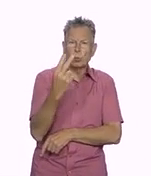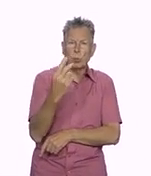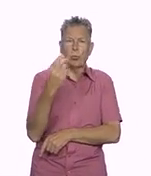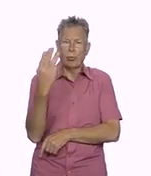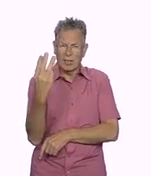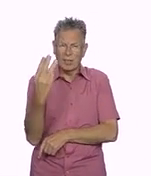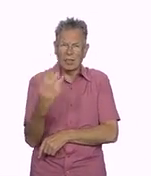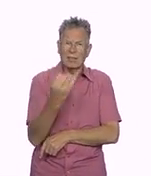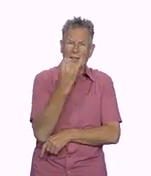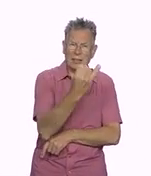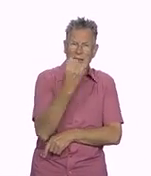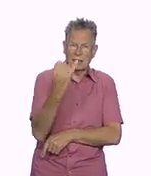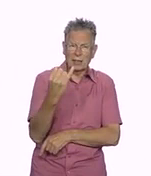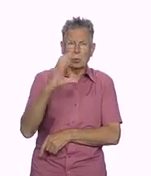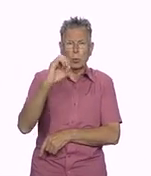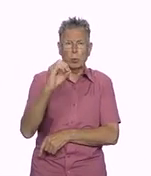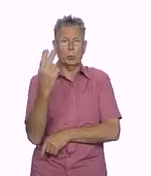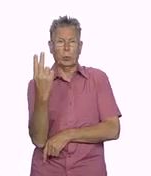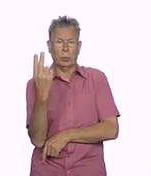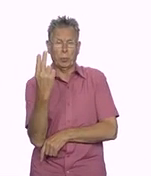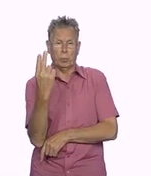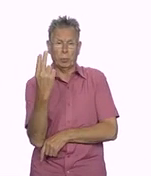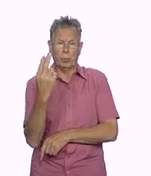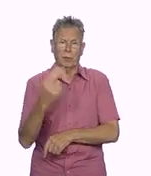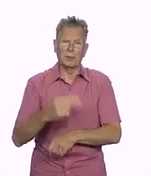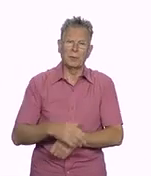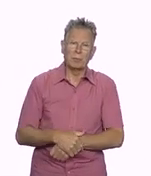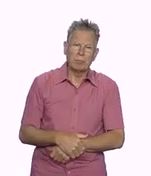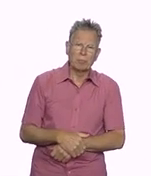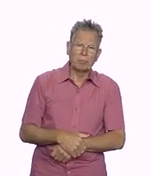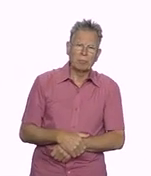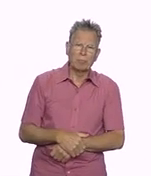18001, then 0161 923